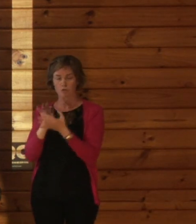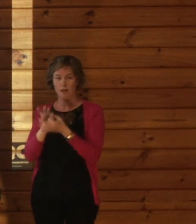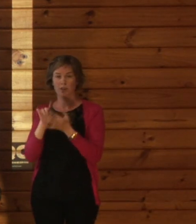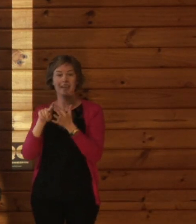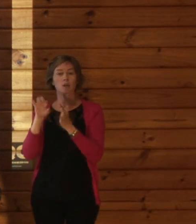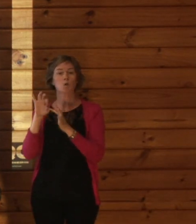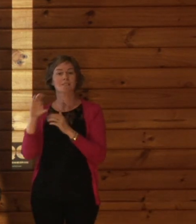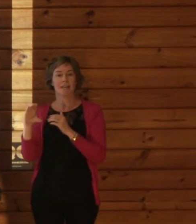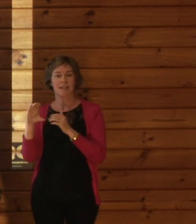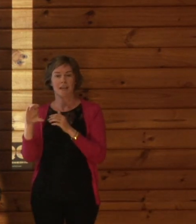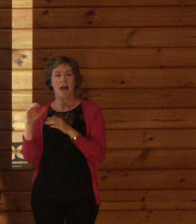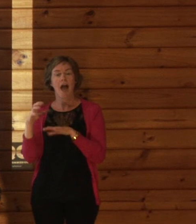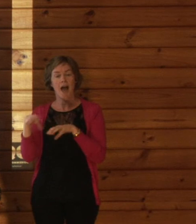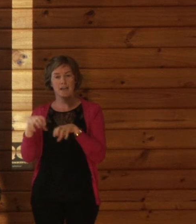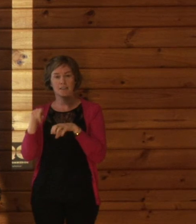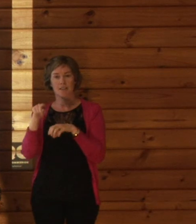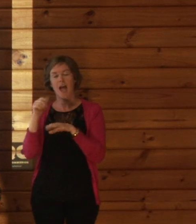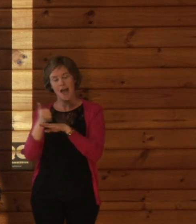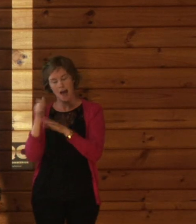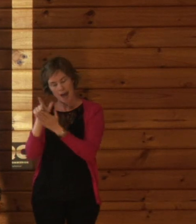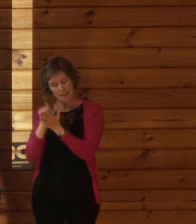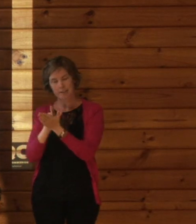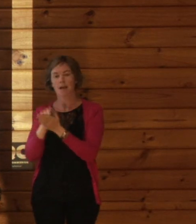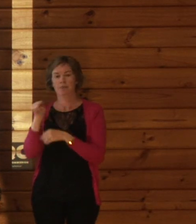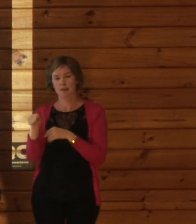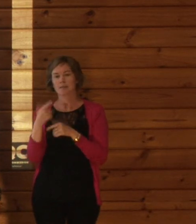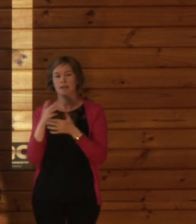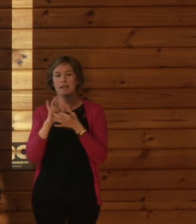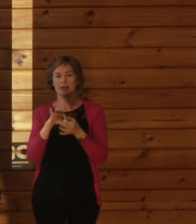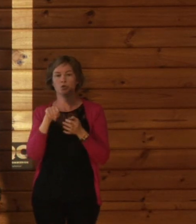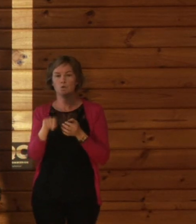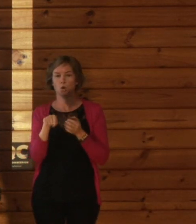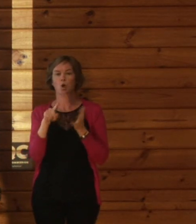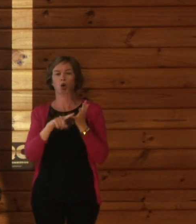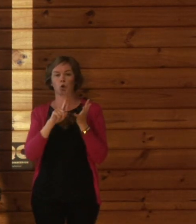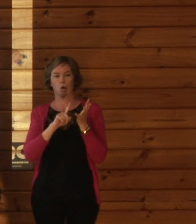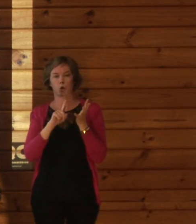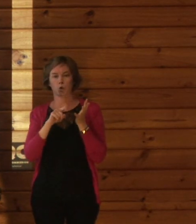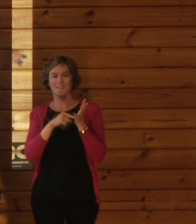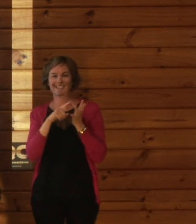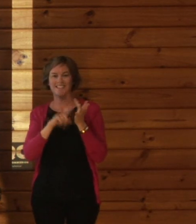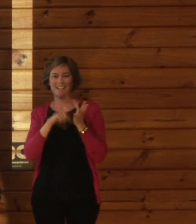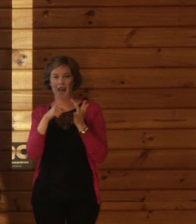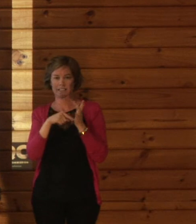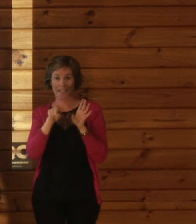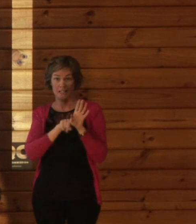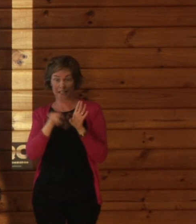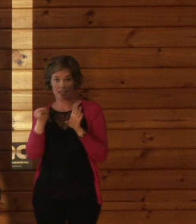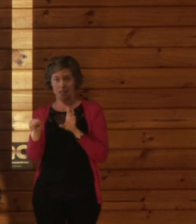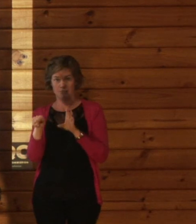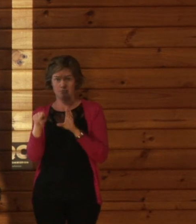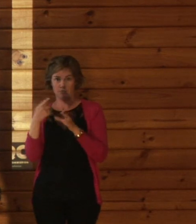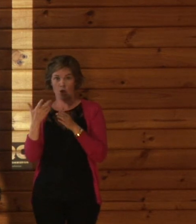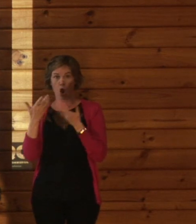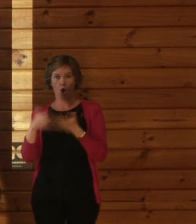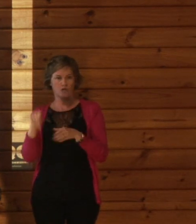because that's actually what EQC insures. And so EQC, after we've given them a list of properties that seem to have ILV, will go and check